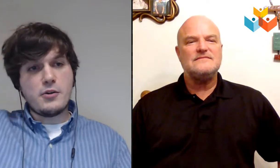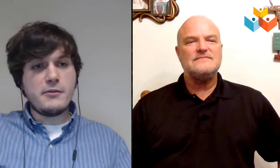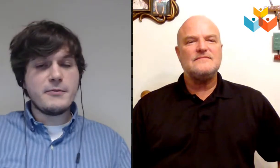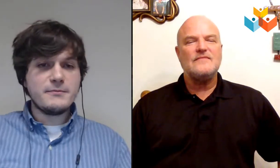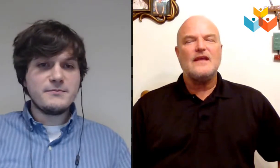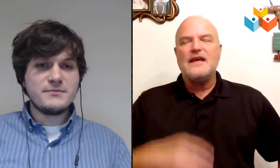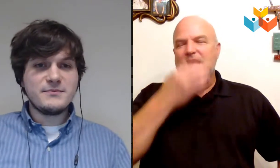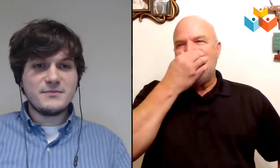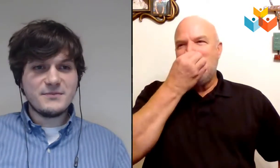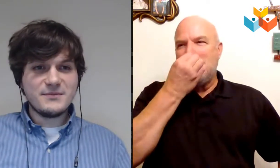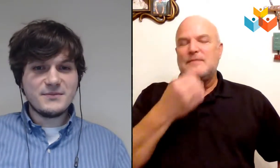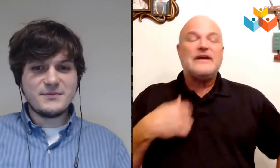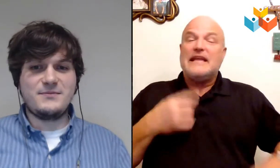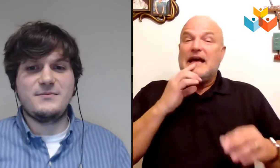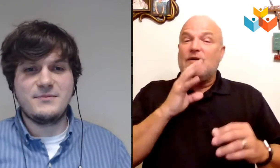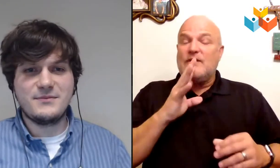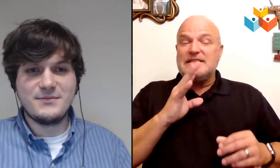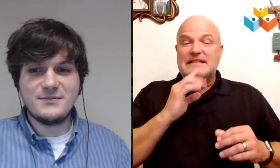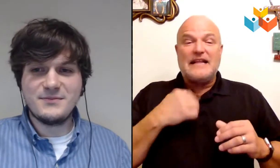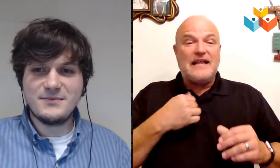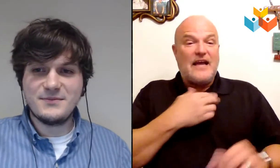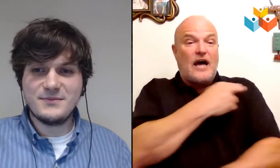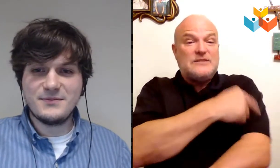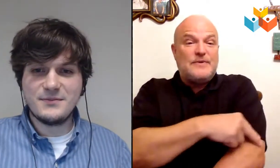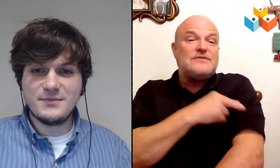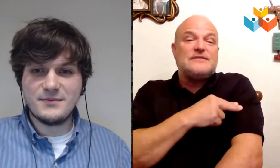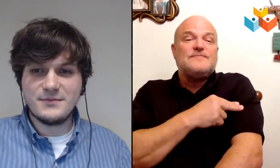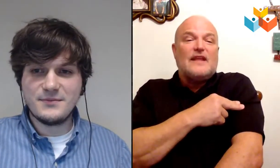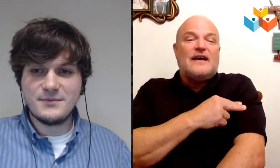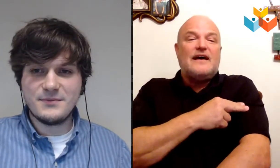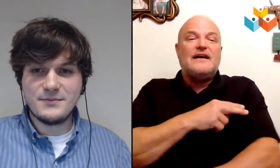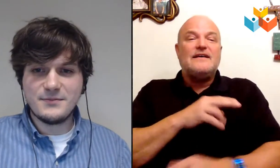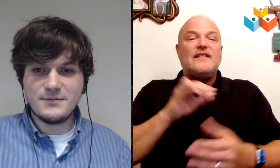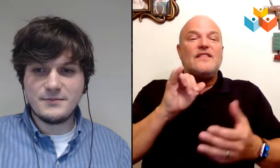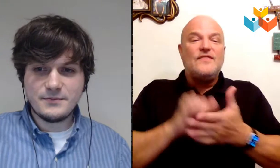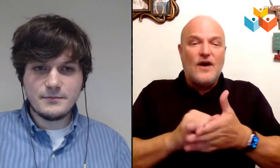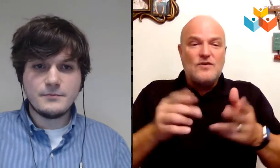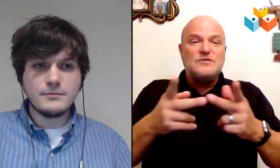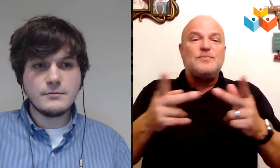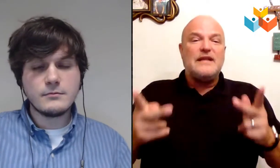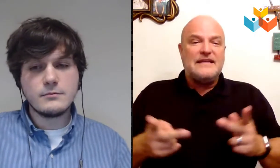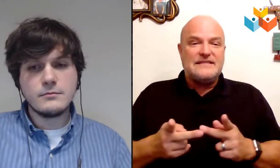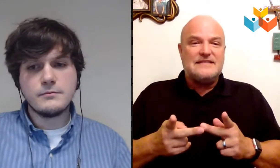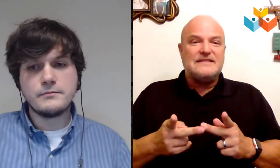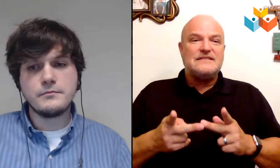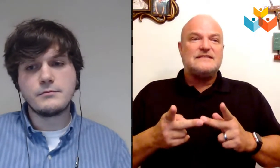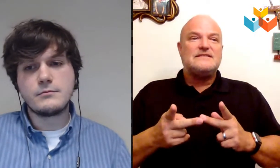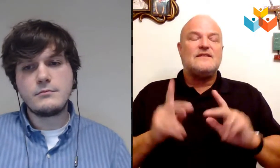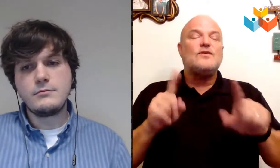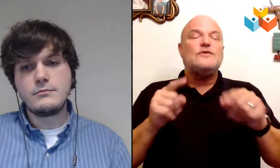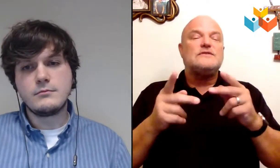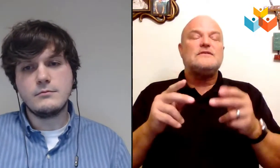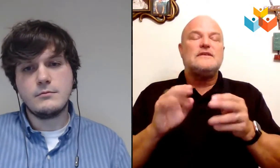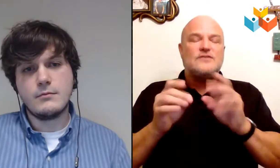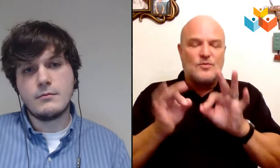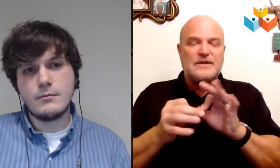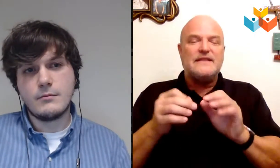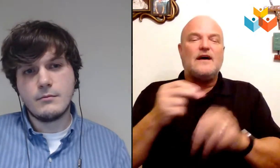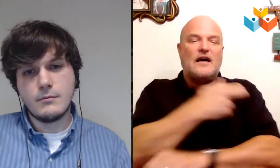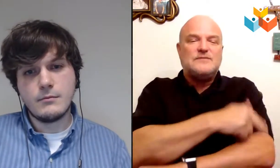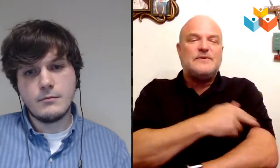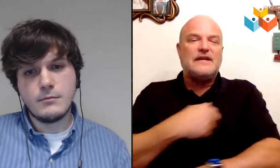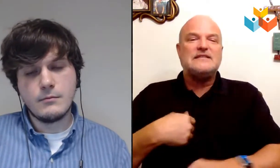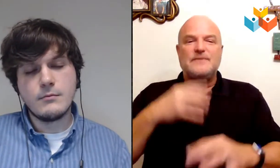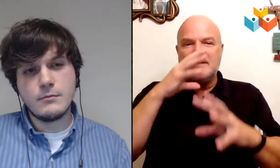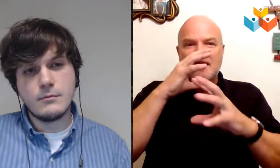you've been a part of? Again, when I said I like hospitals, those places, going to interpret